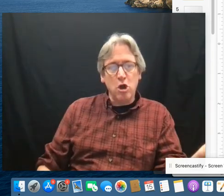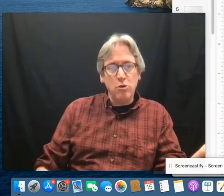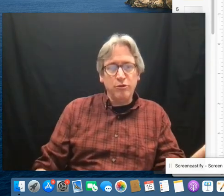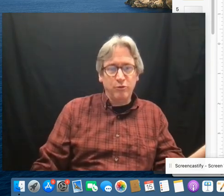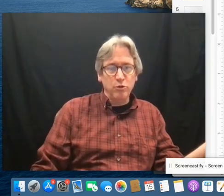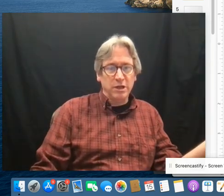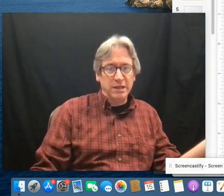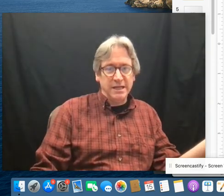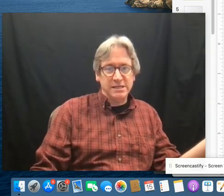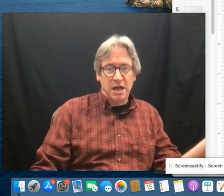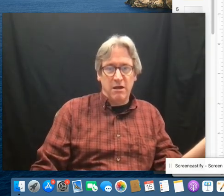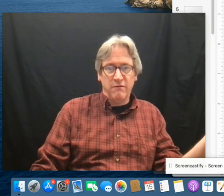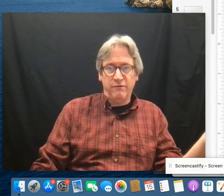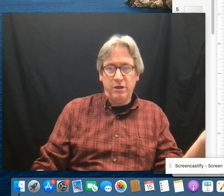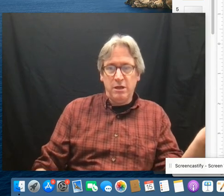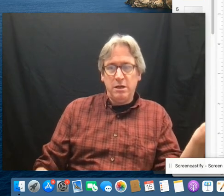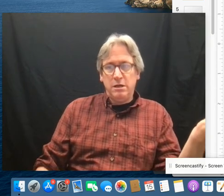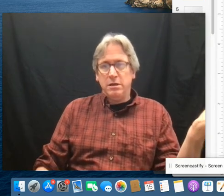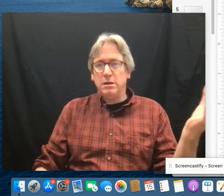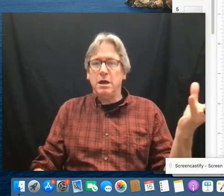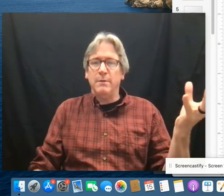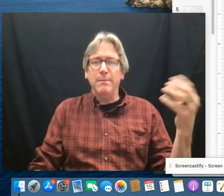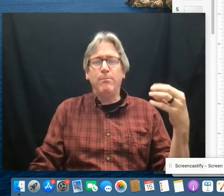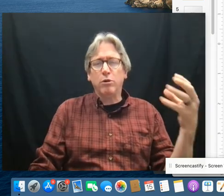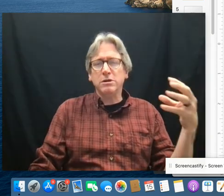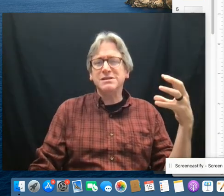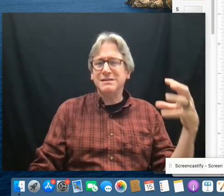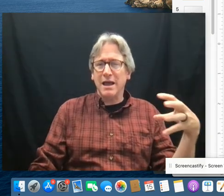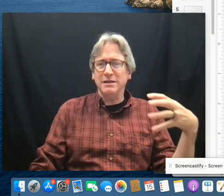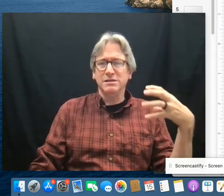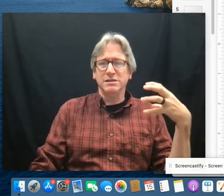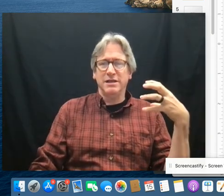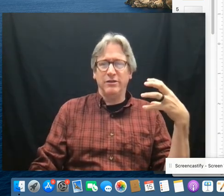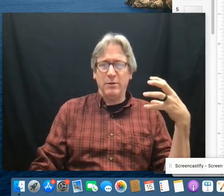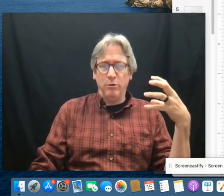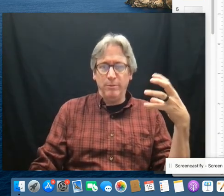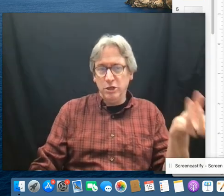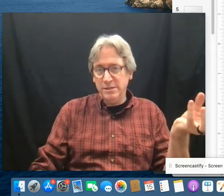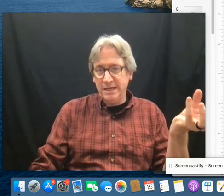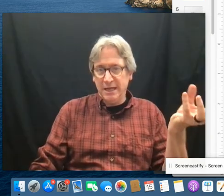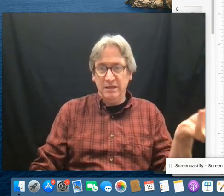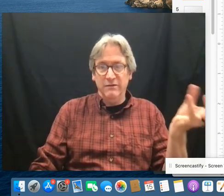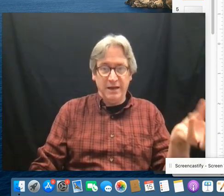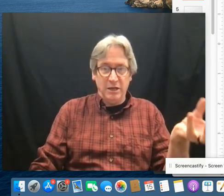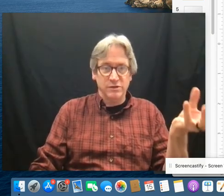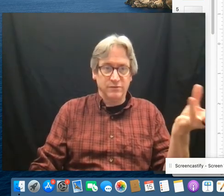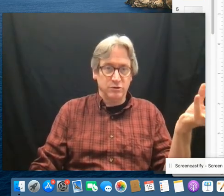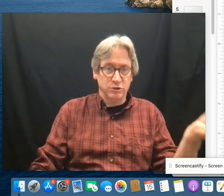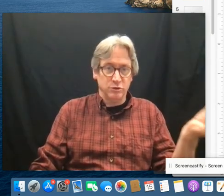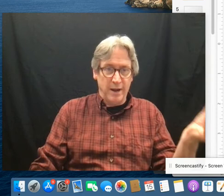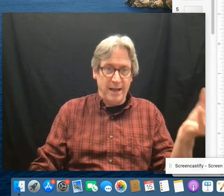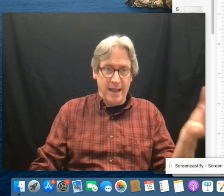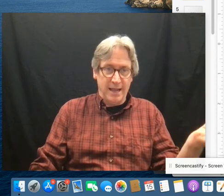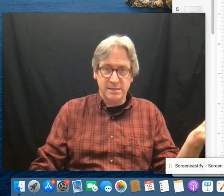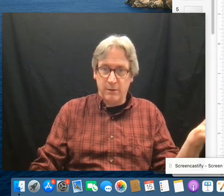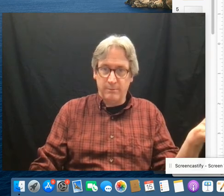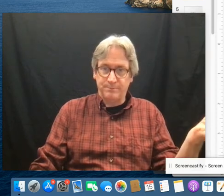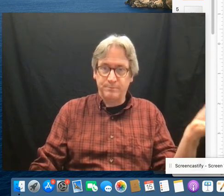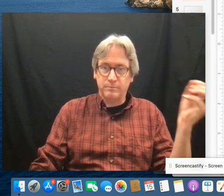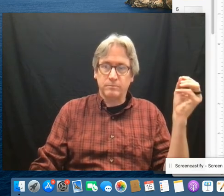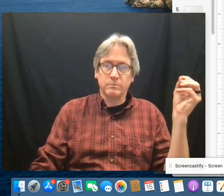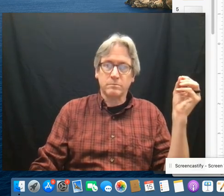they'll go through the list of important signs that they will be using in the videos for TWA